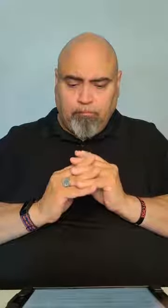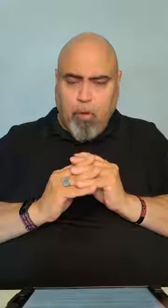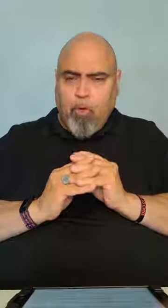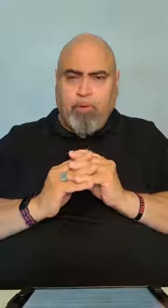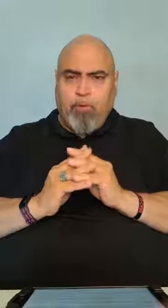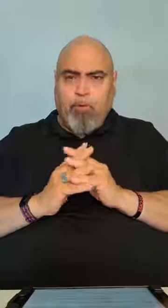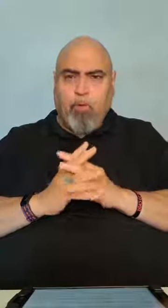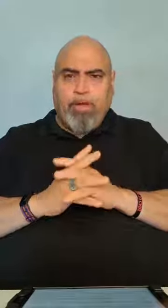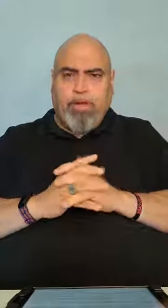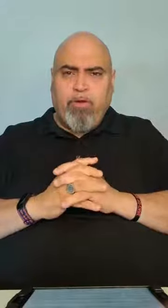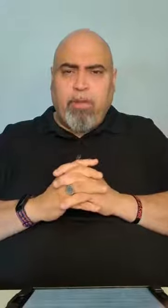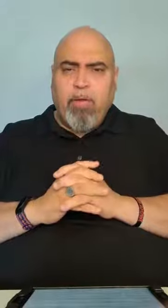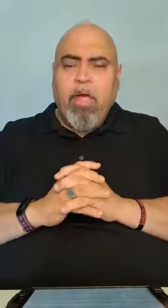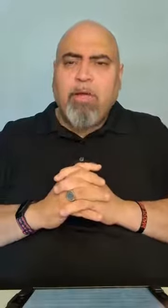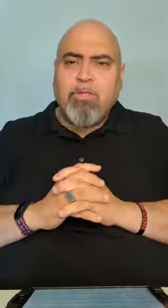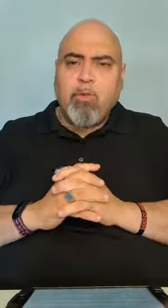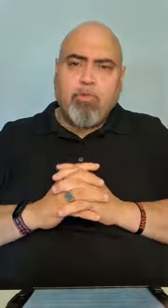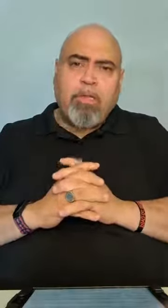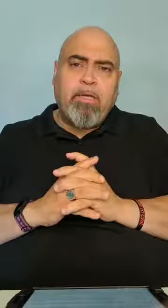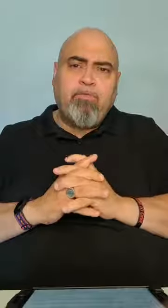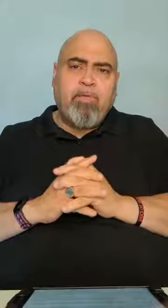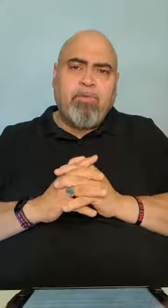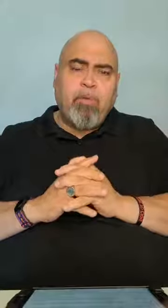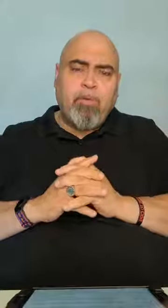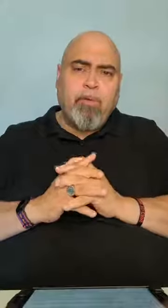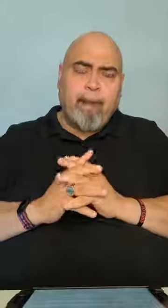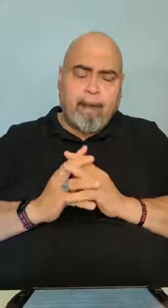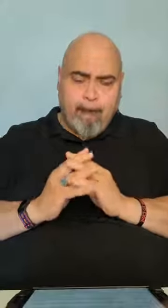Oh, people don't want to hear about God on social media. Very few.